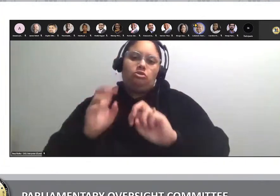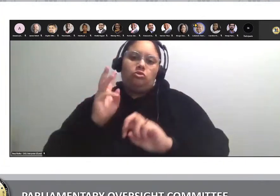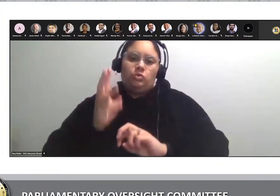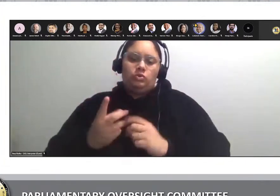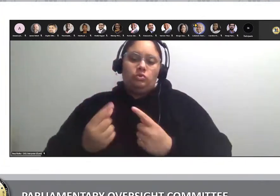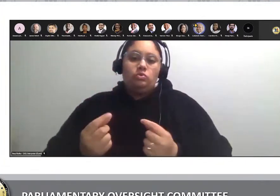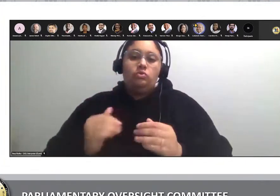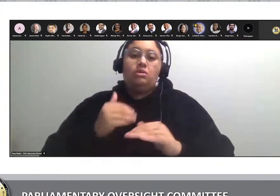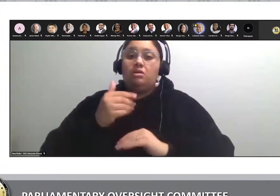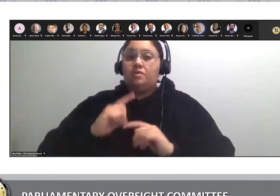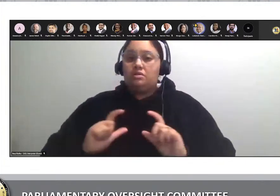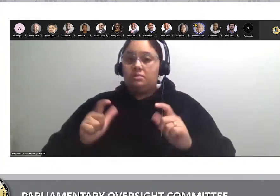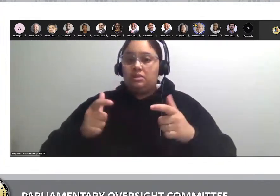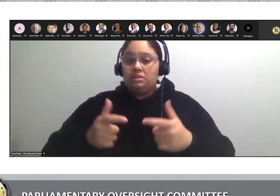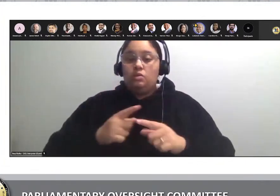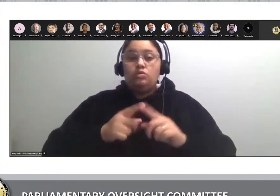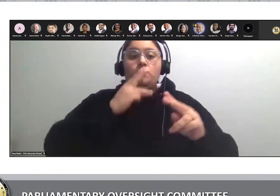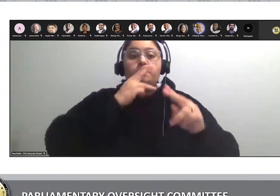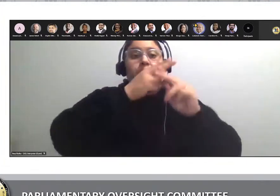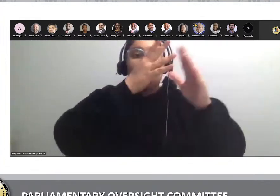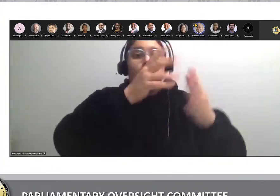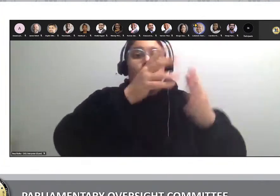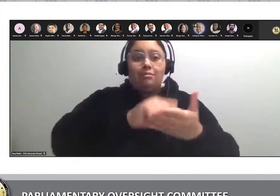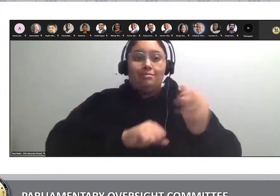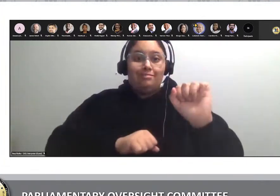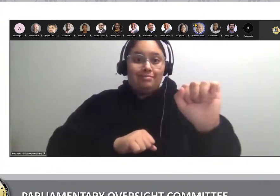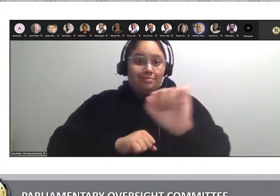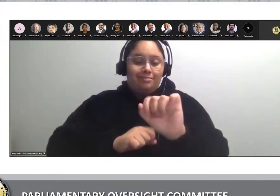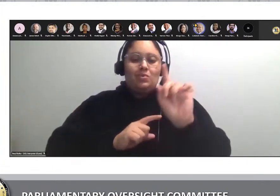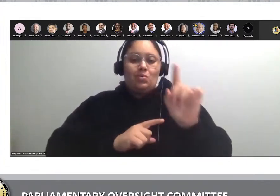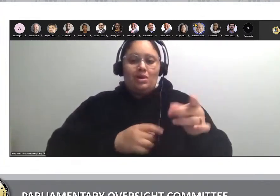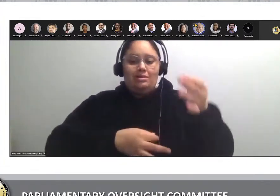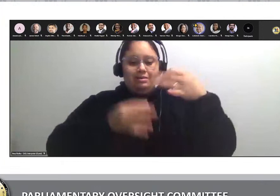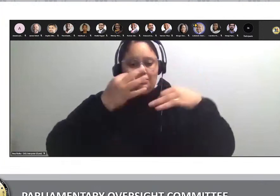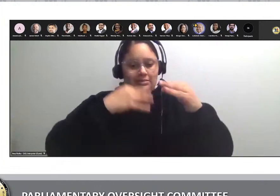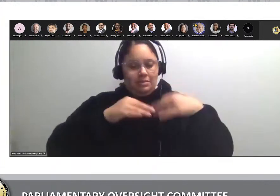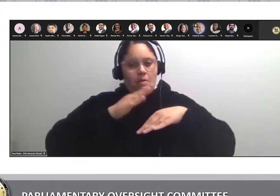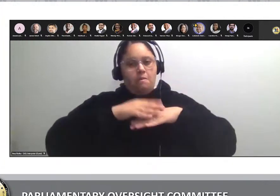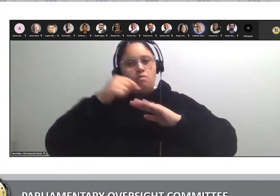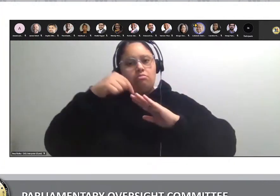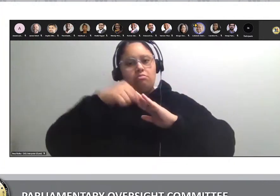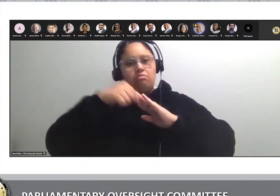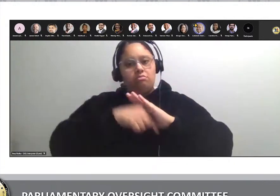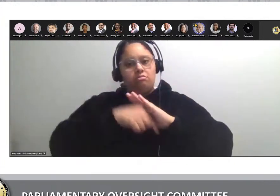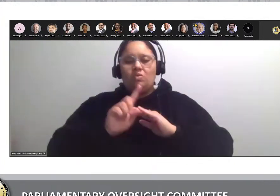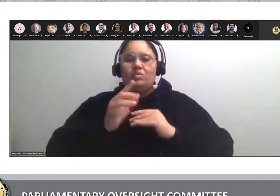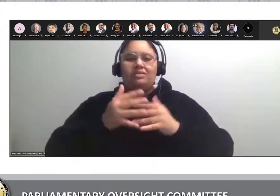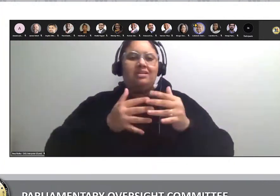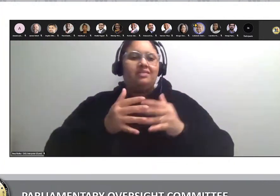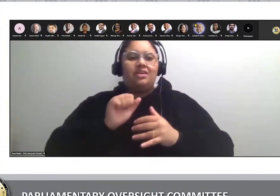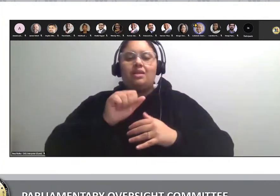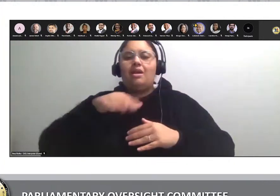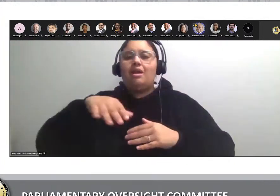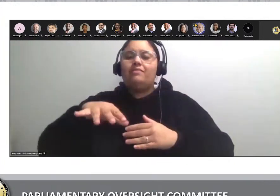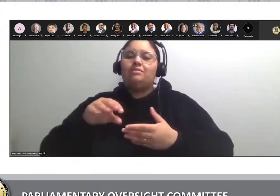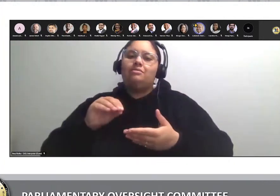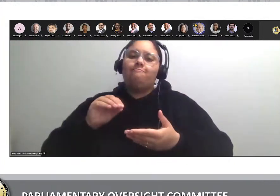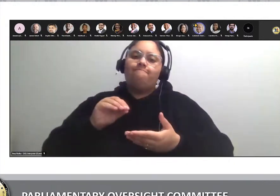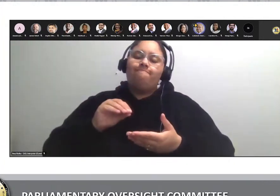the petitioners will also further echo and explain whatever that may not